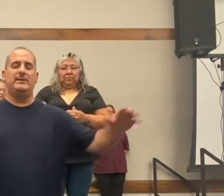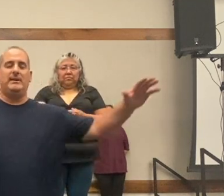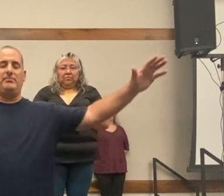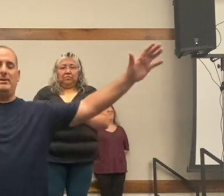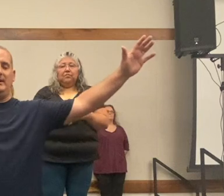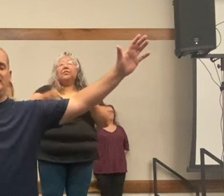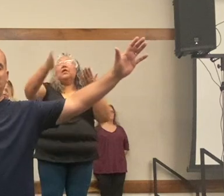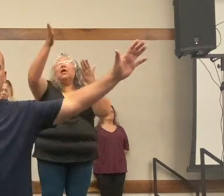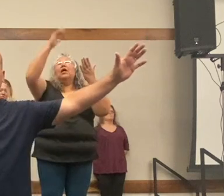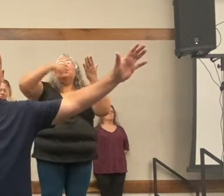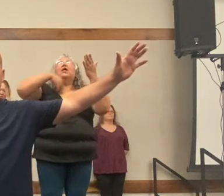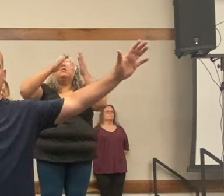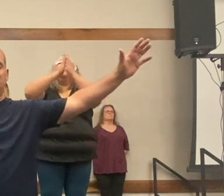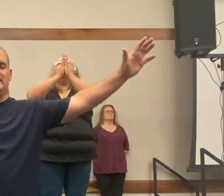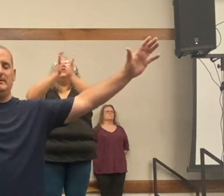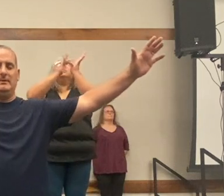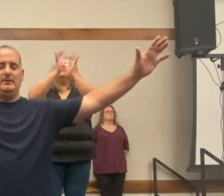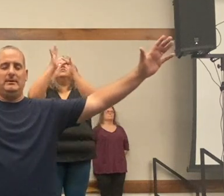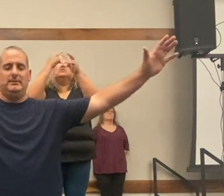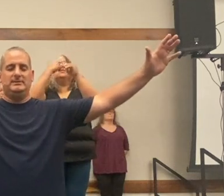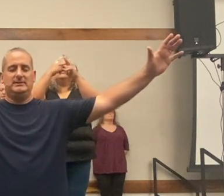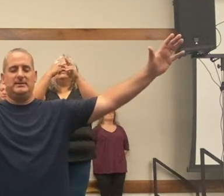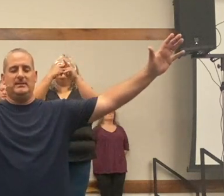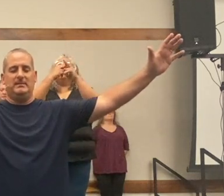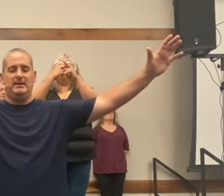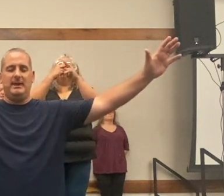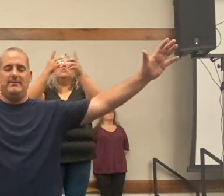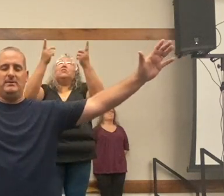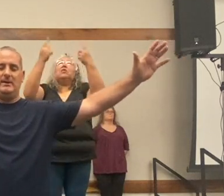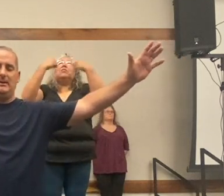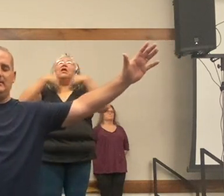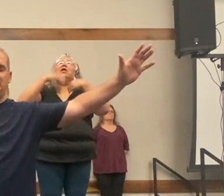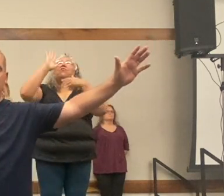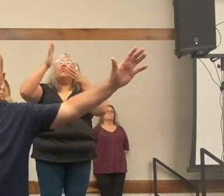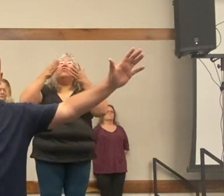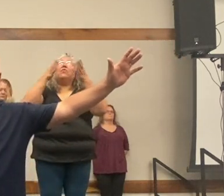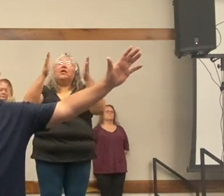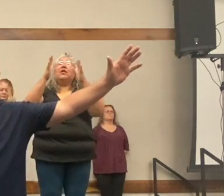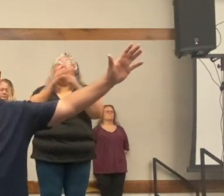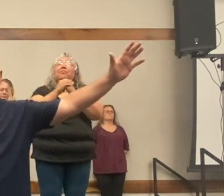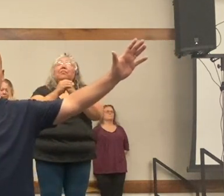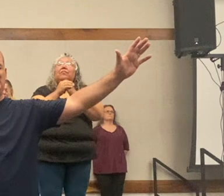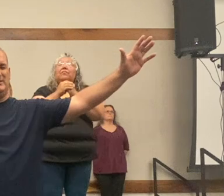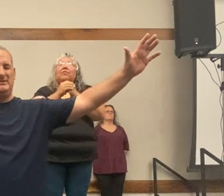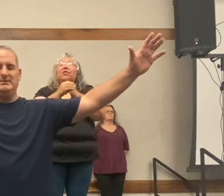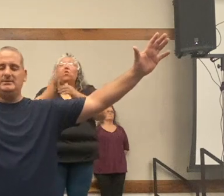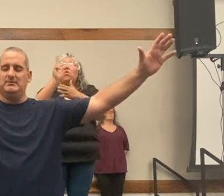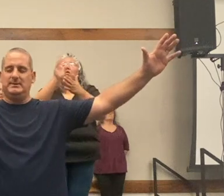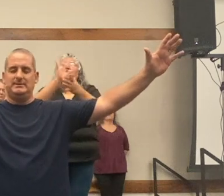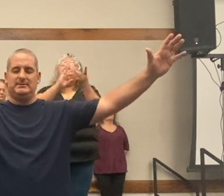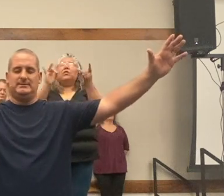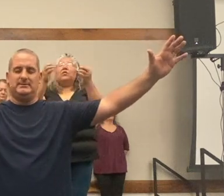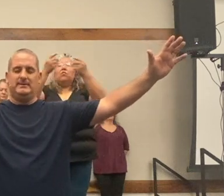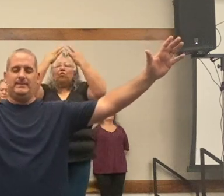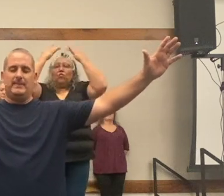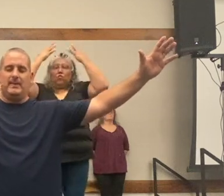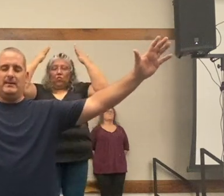So, Father, I pray in Jesus' name that you just come and have your way. Holy Spirit, consume